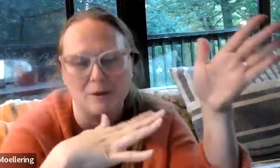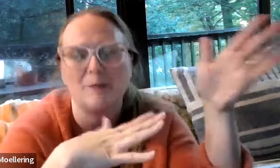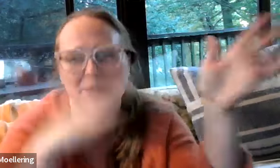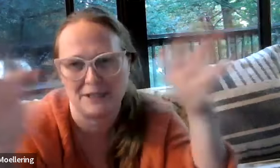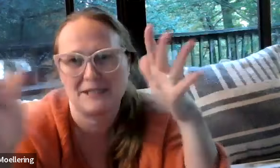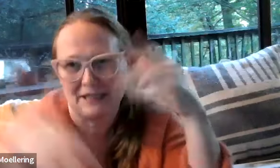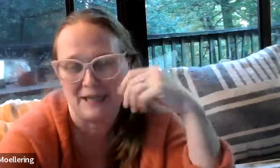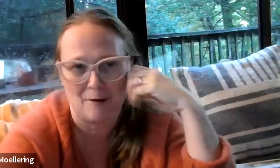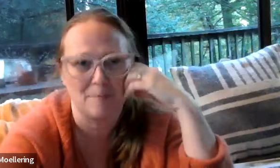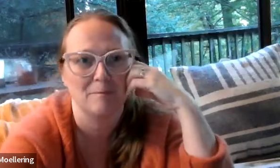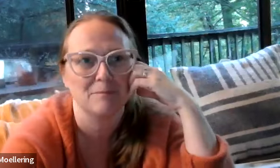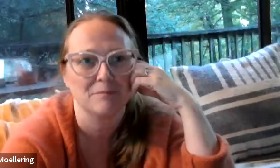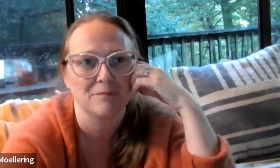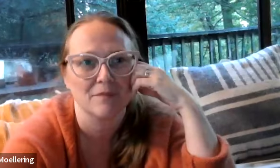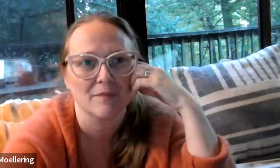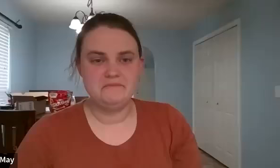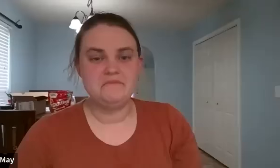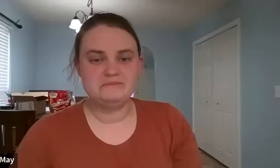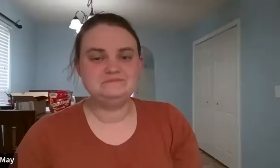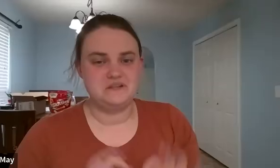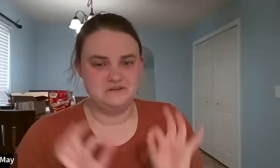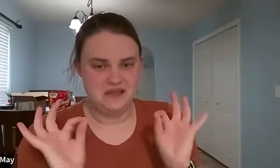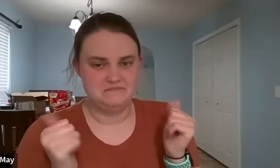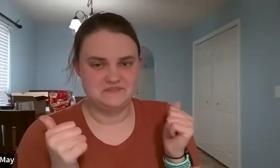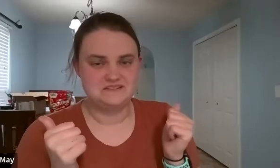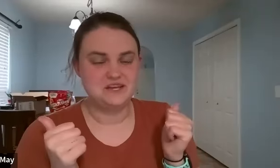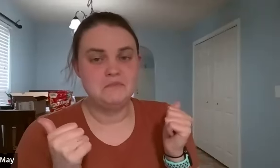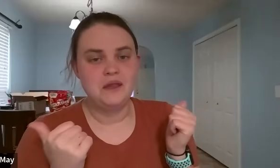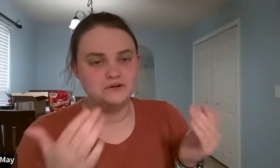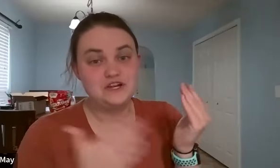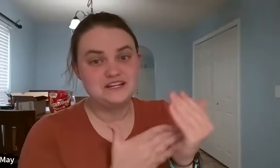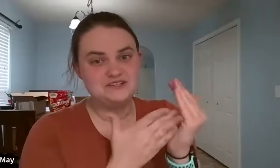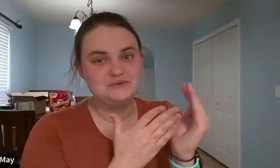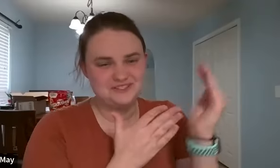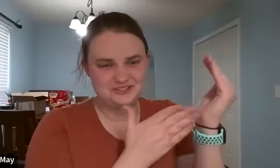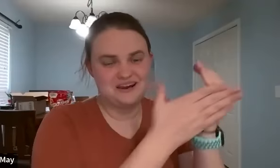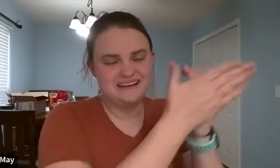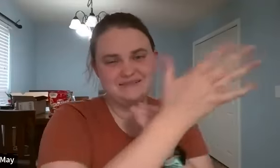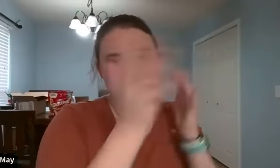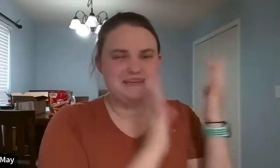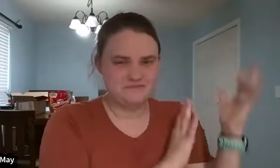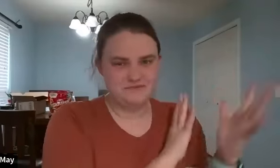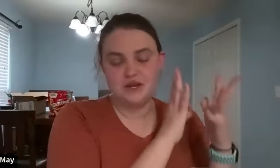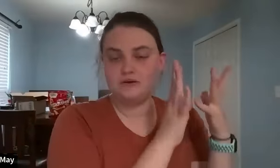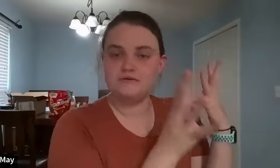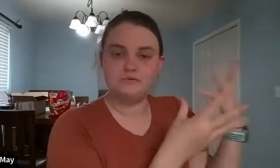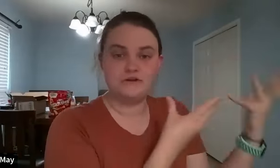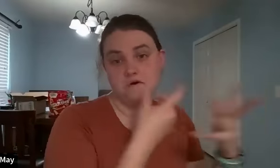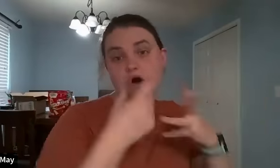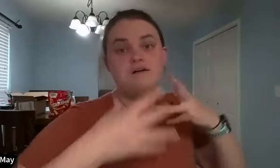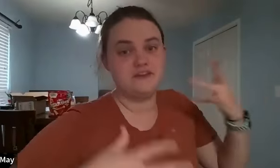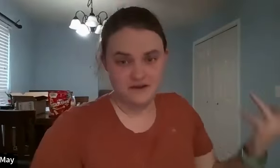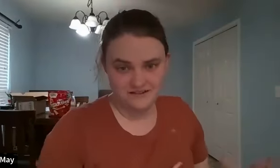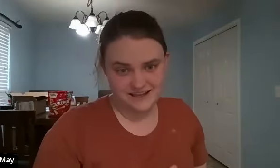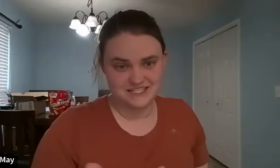would update it and send it out. Yeah. Okay. Sounds good. We keep, we're evolving our class and